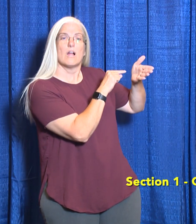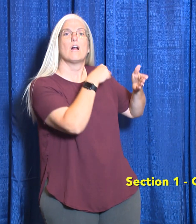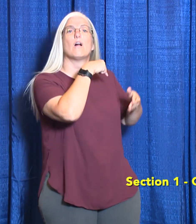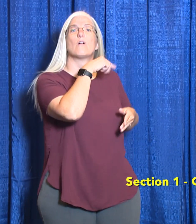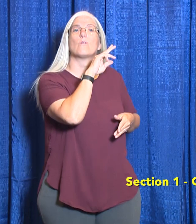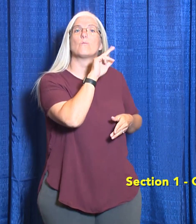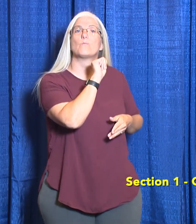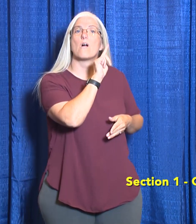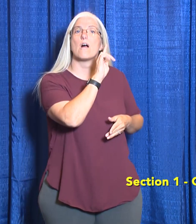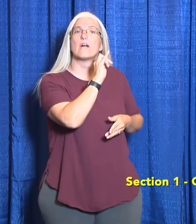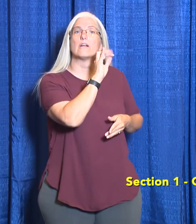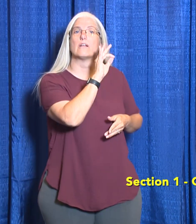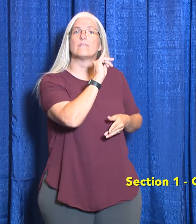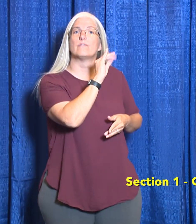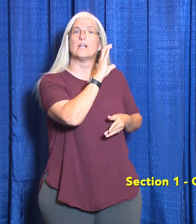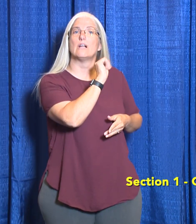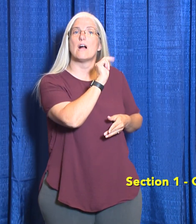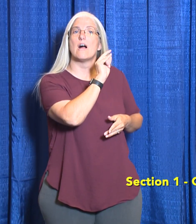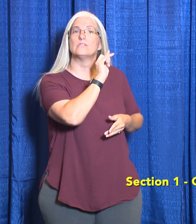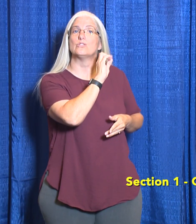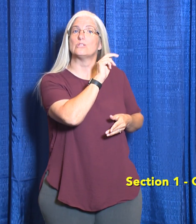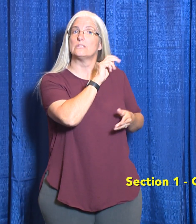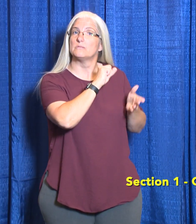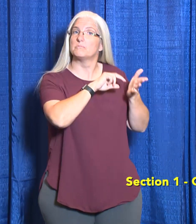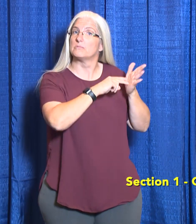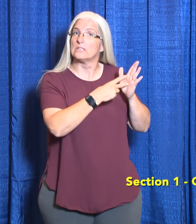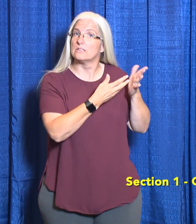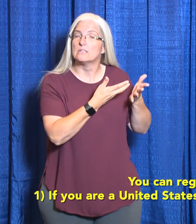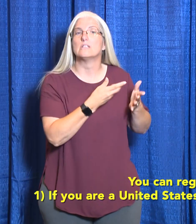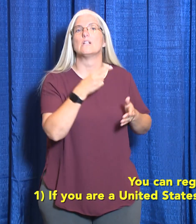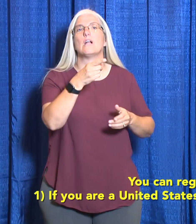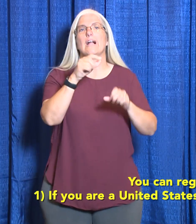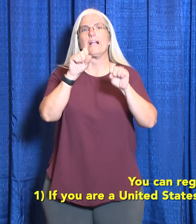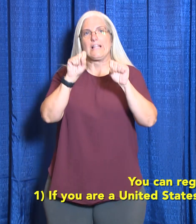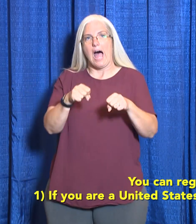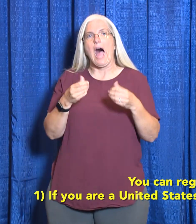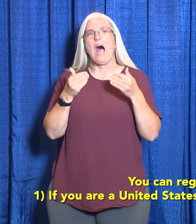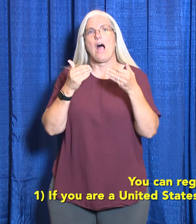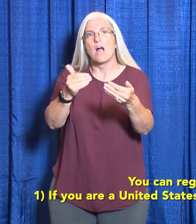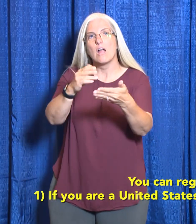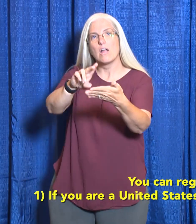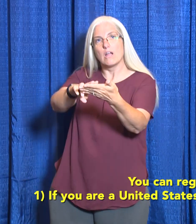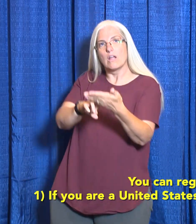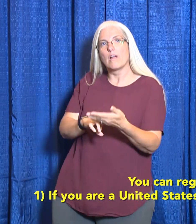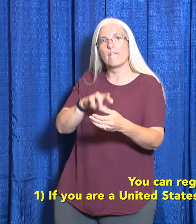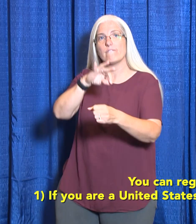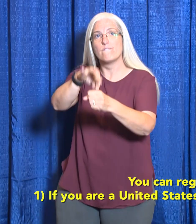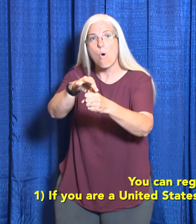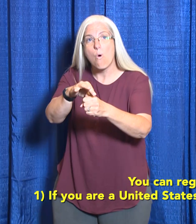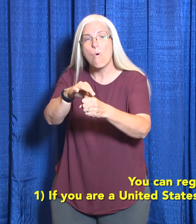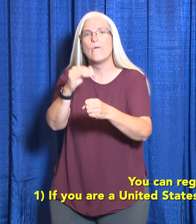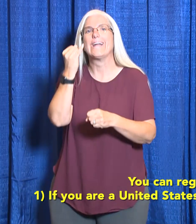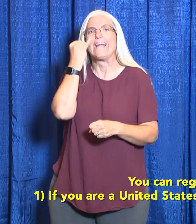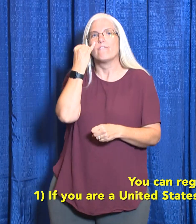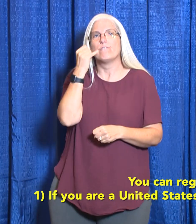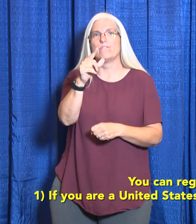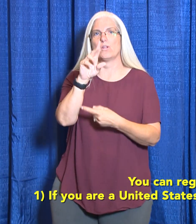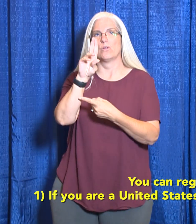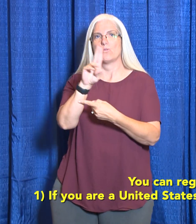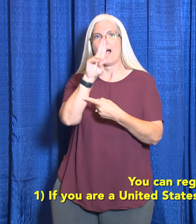Section 1. Qualifications. You can register to vote if 1. you are a United States citizen